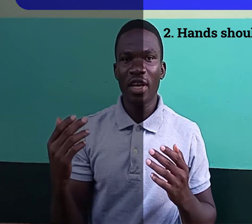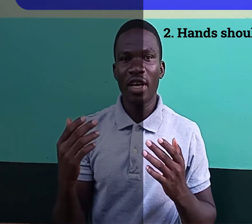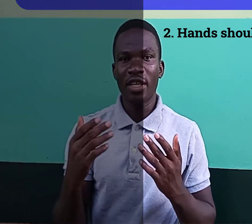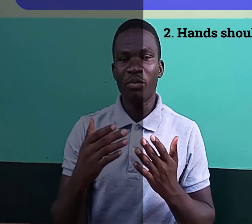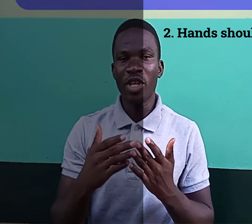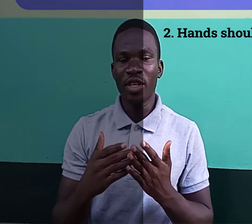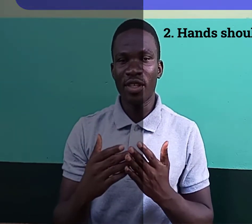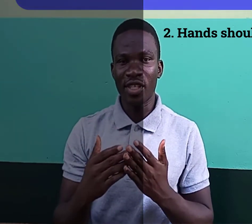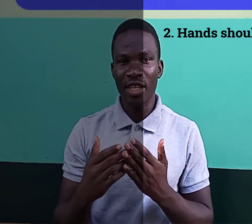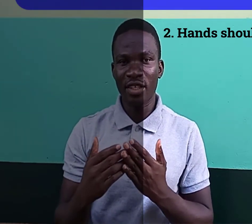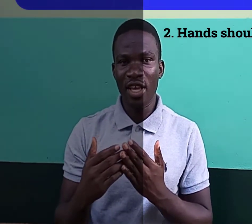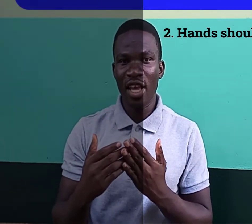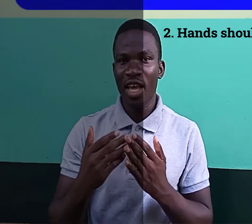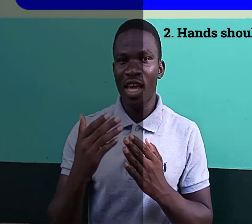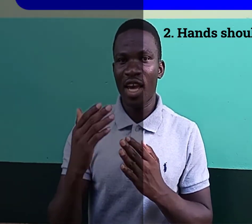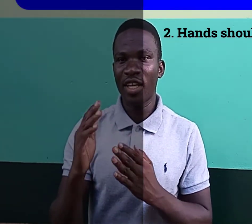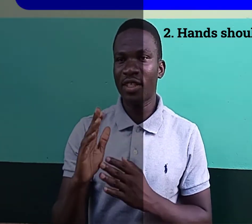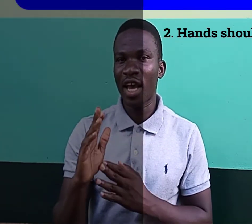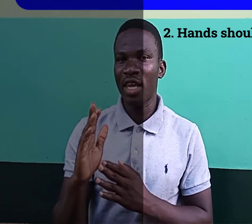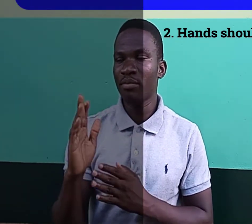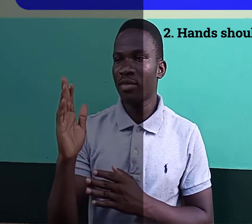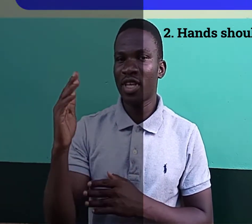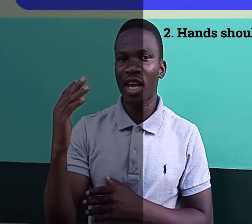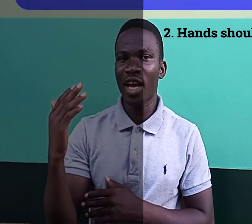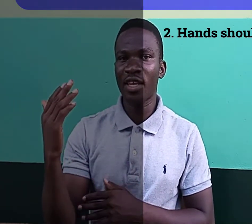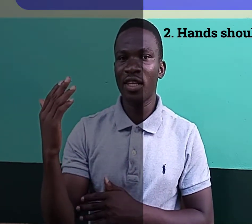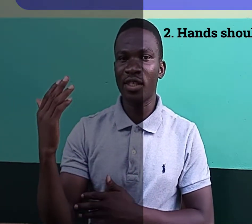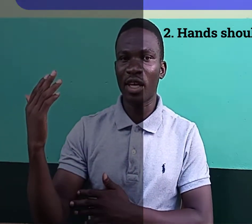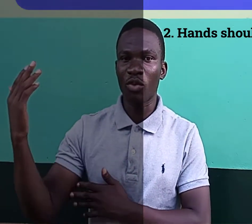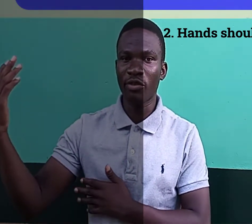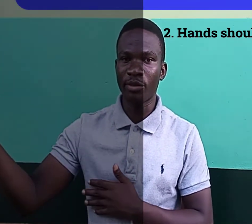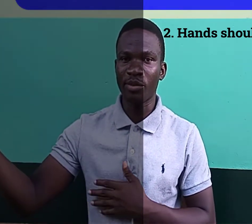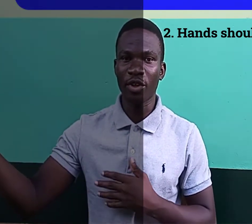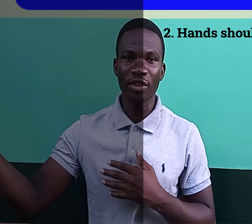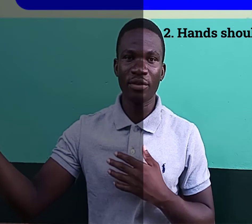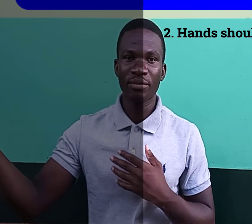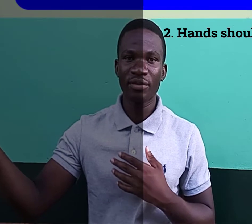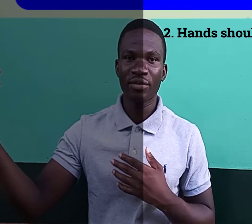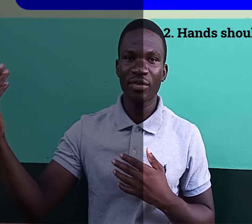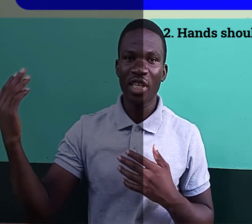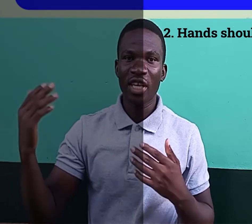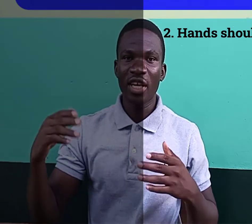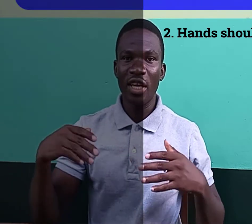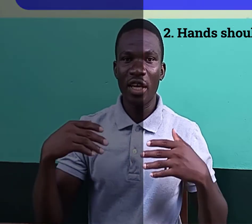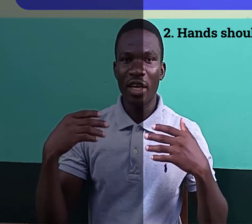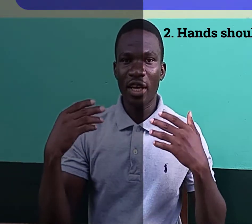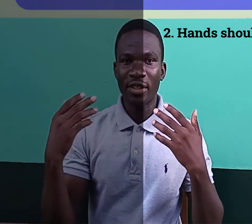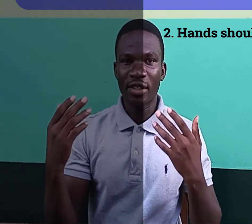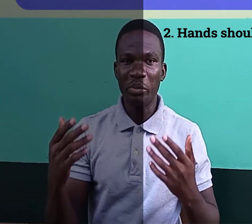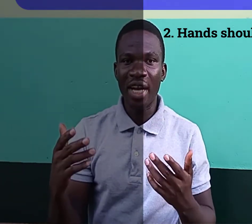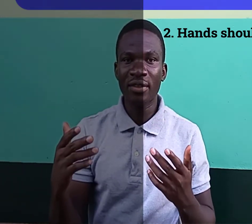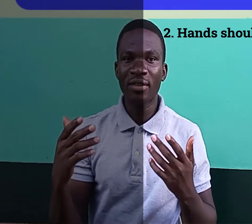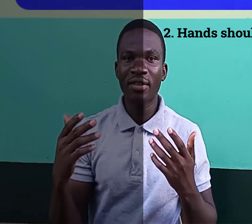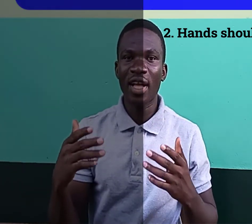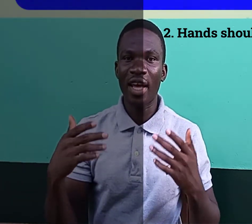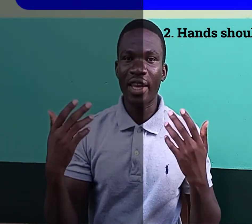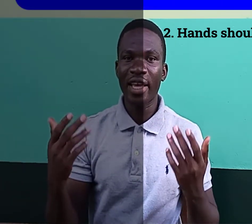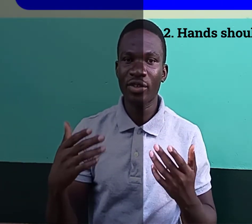The meaning is that anytime the hand is away from the body, it demands an